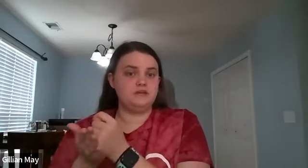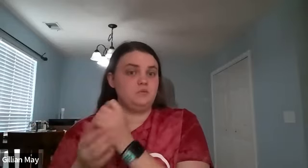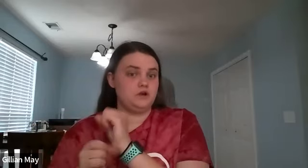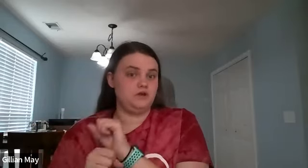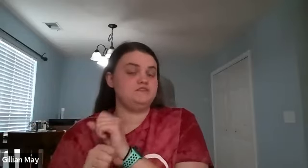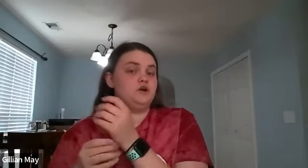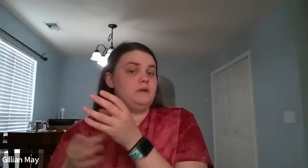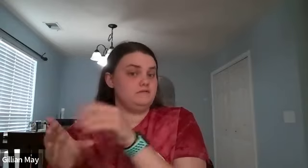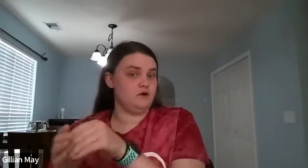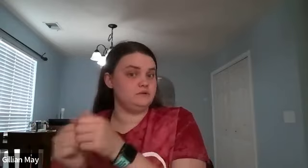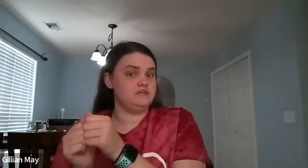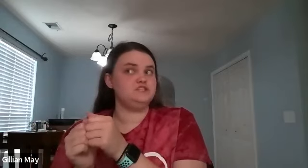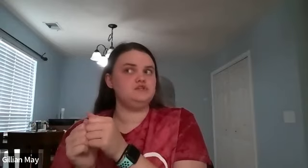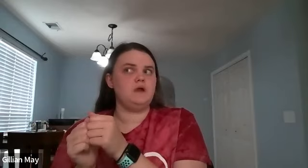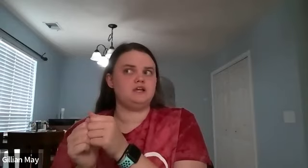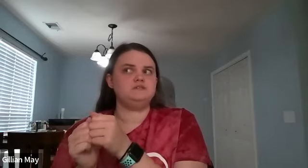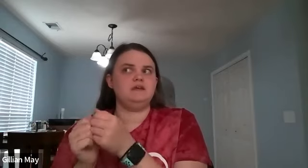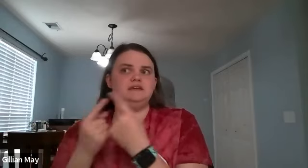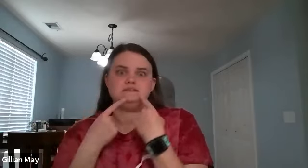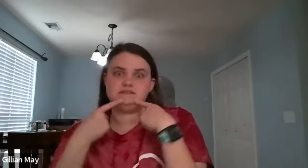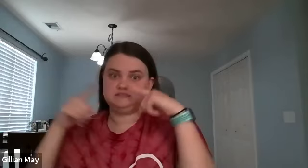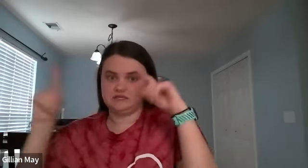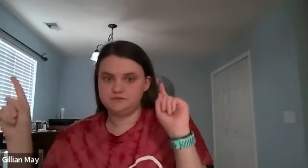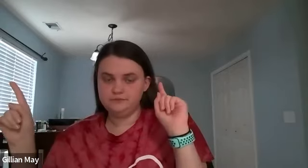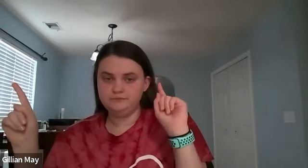and work you have to go involved with it to actually make it successful.